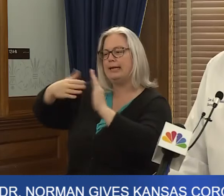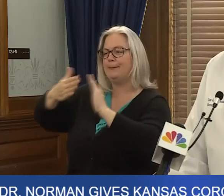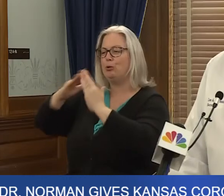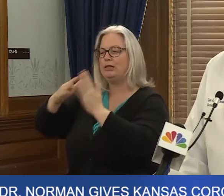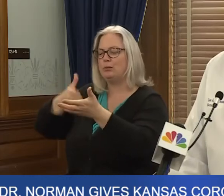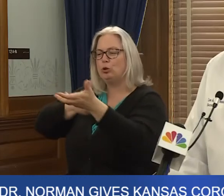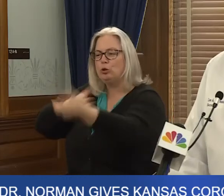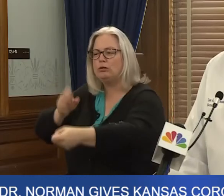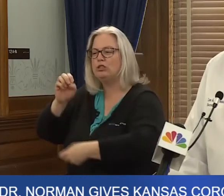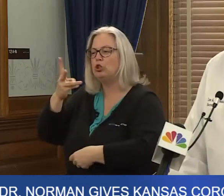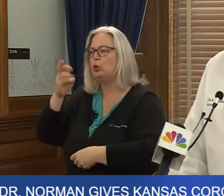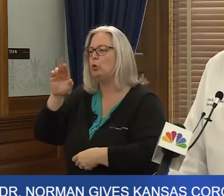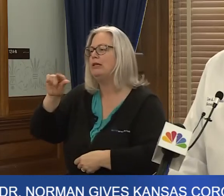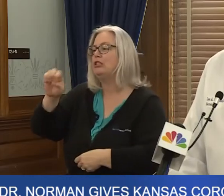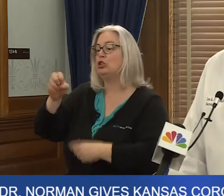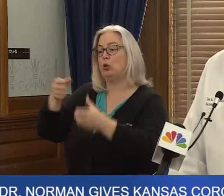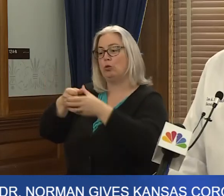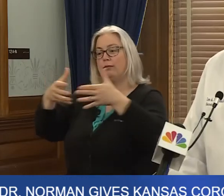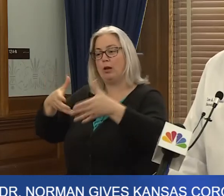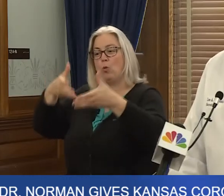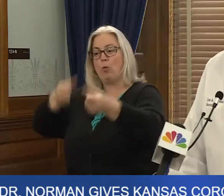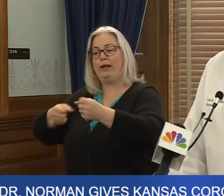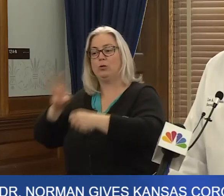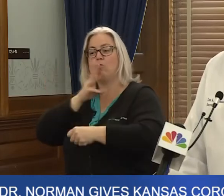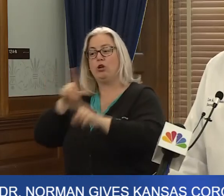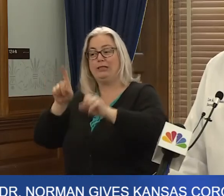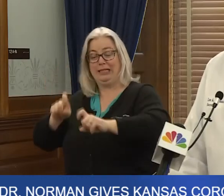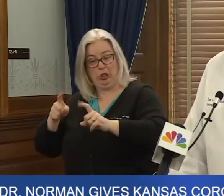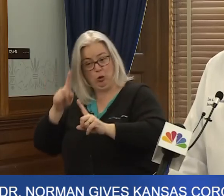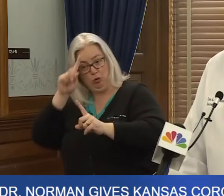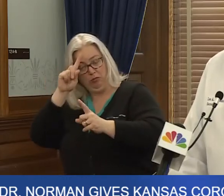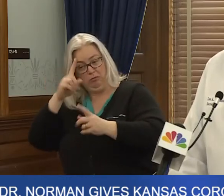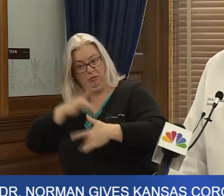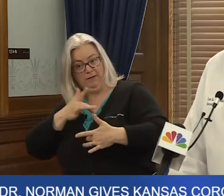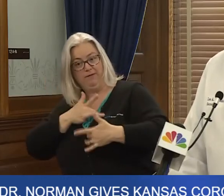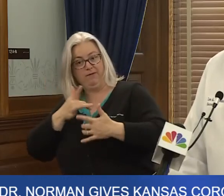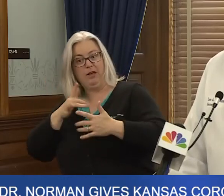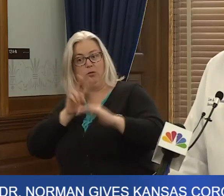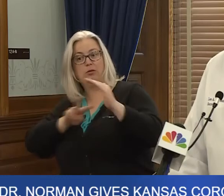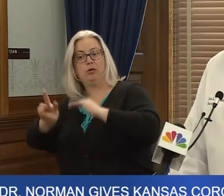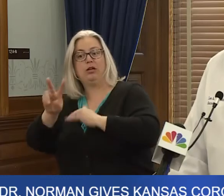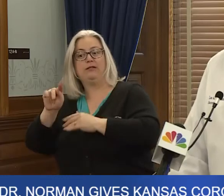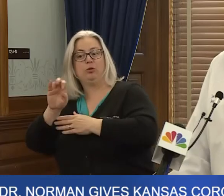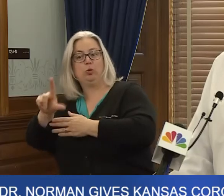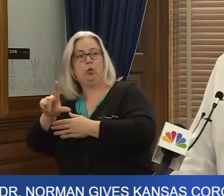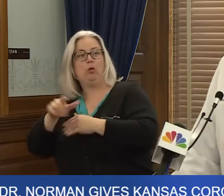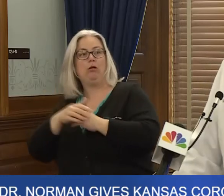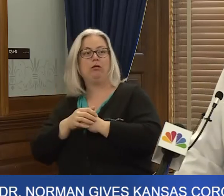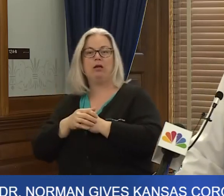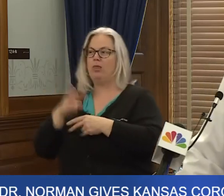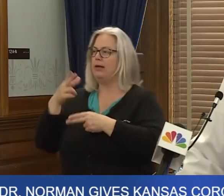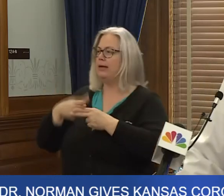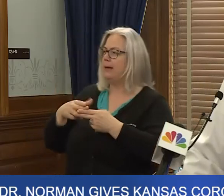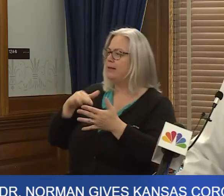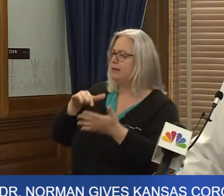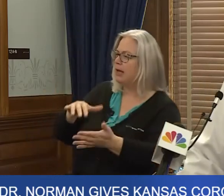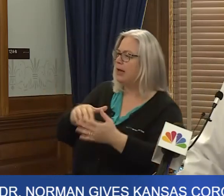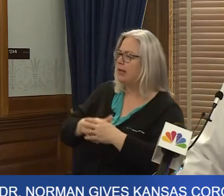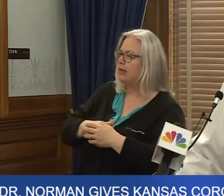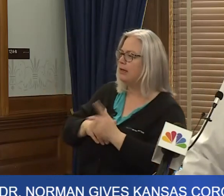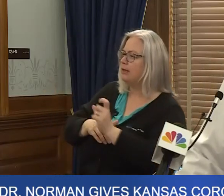expanding wastewater testing from what you talked about before, and do you believe it will be a predictive tool? And what was the name of the study, Celia?